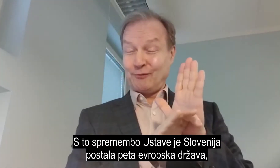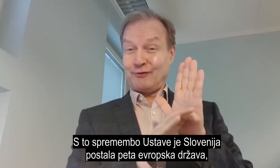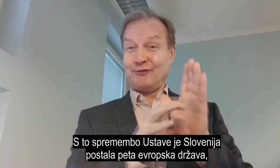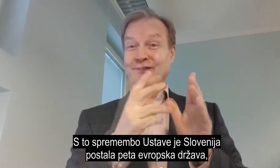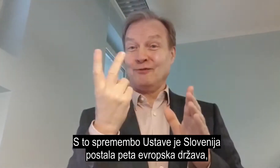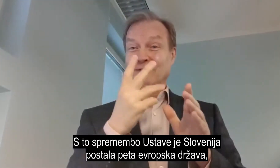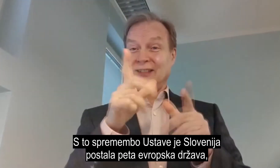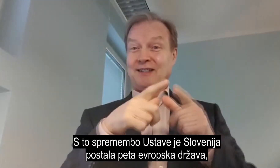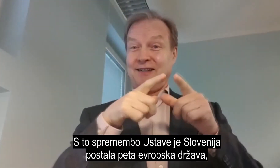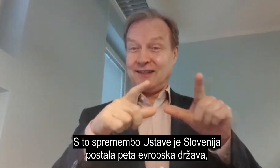Constituto